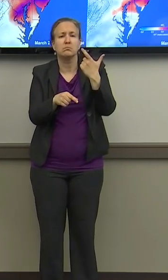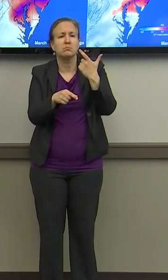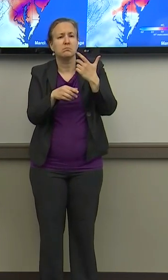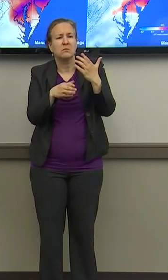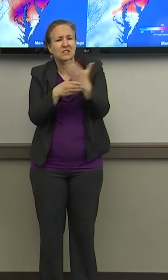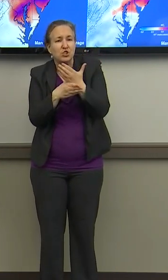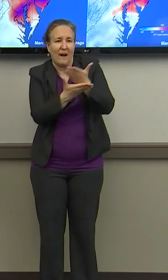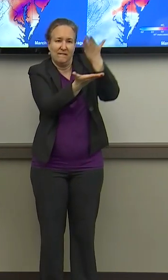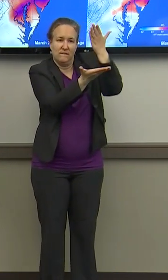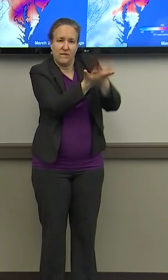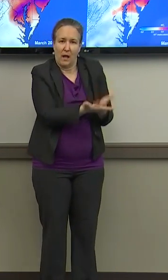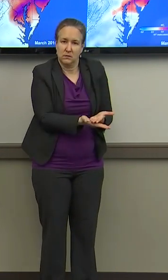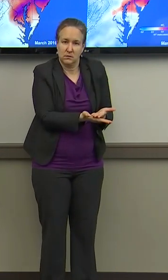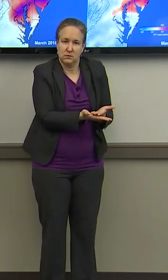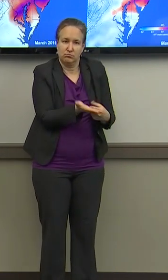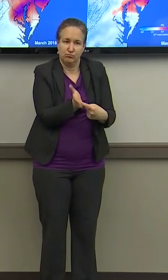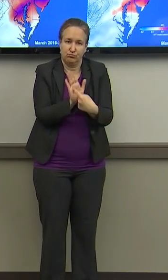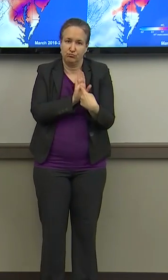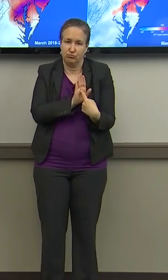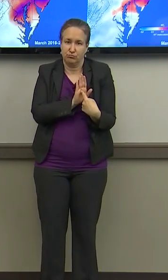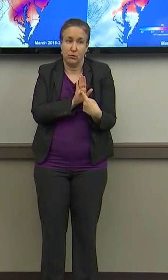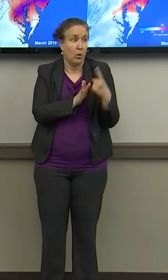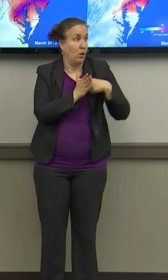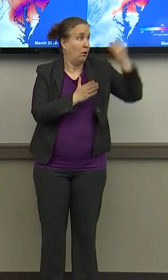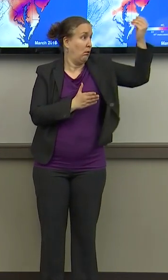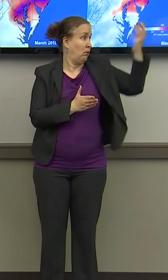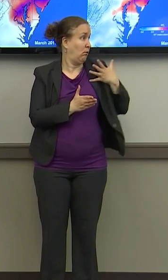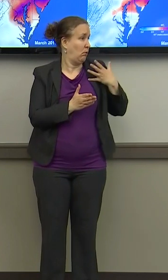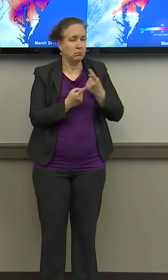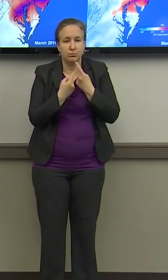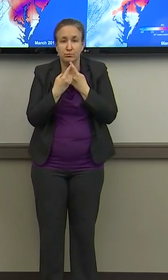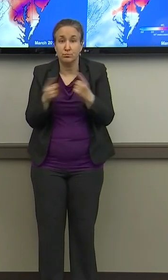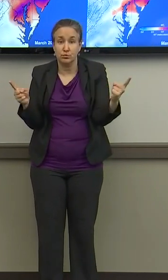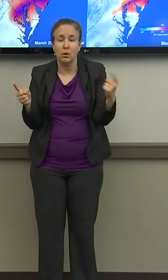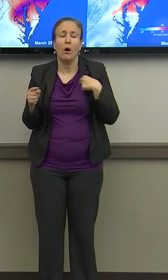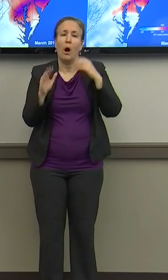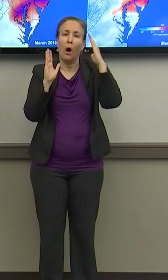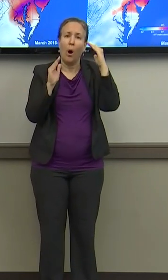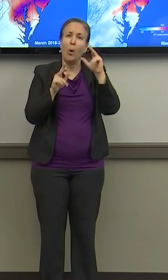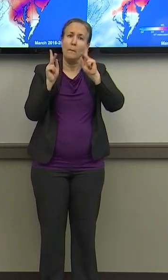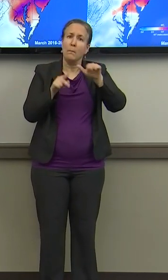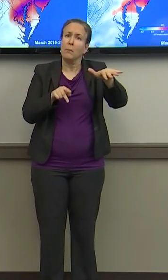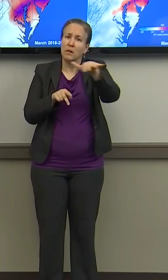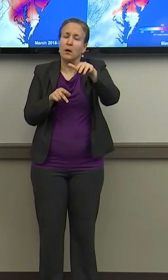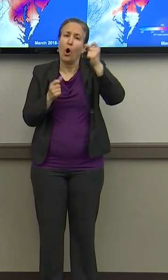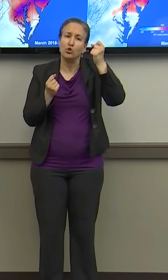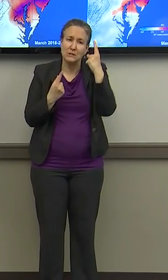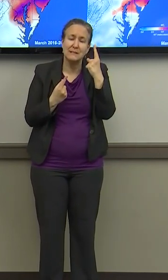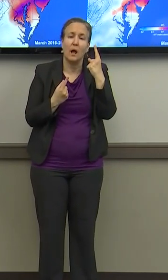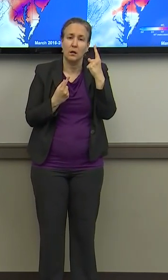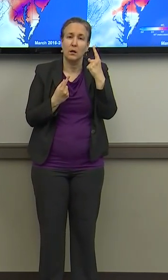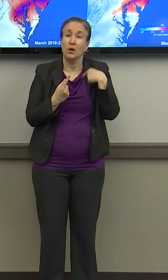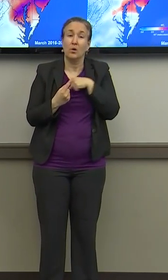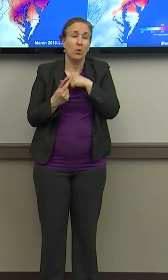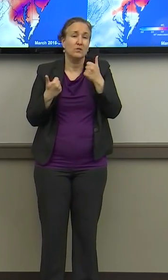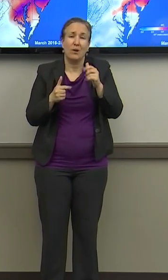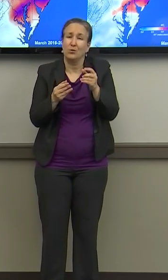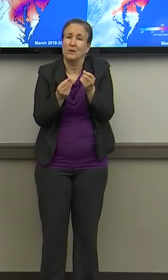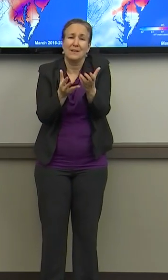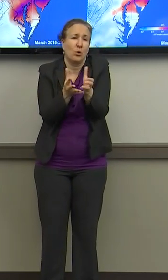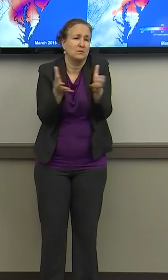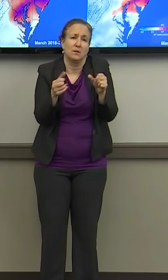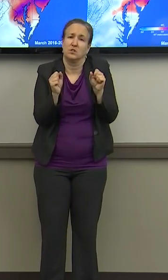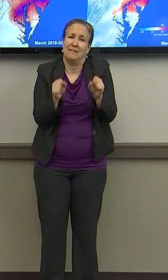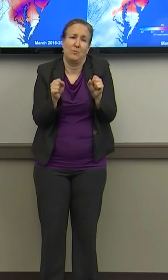the factual information that I have, that I receive. And I hope that the public understands that we're just trying to give them as